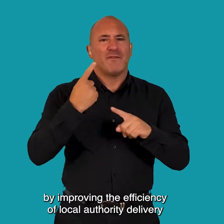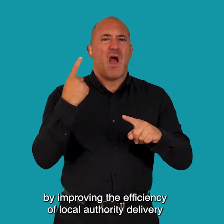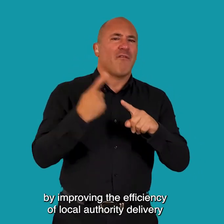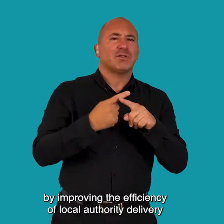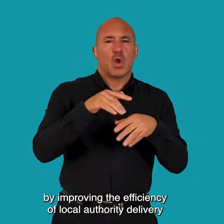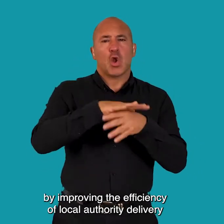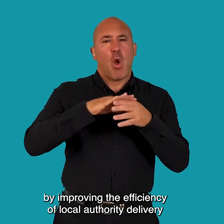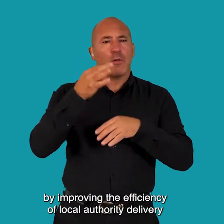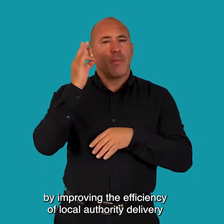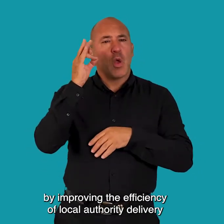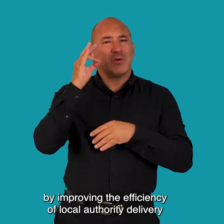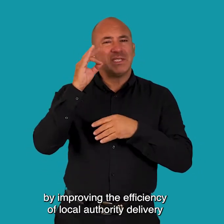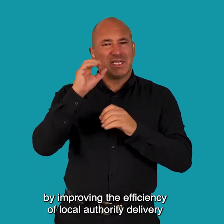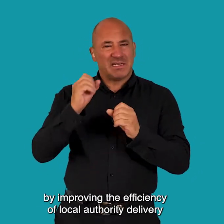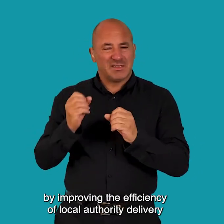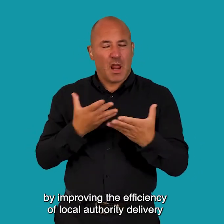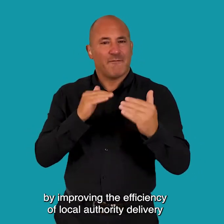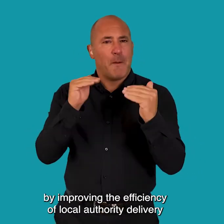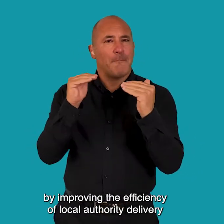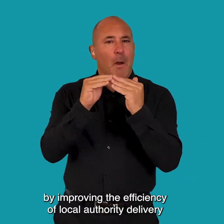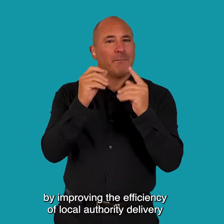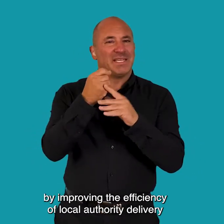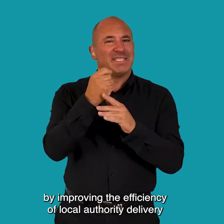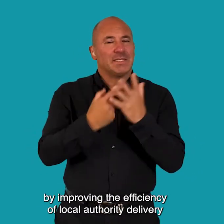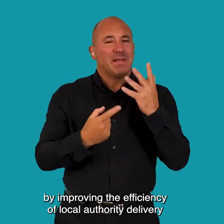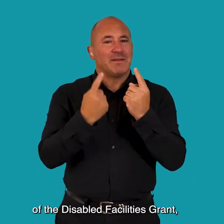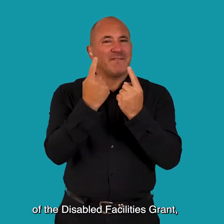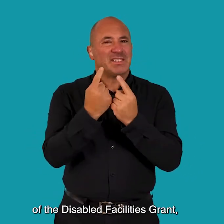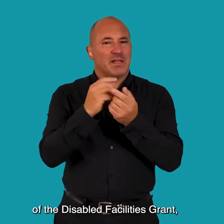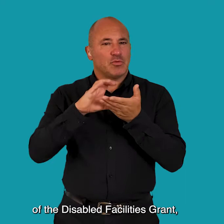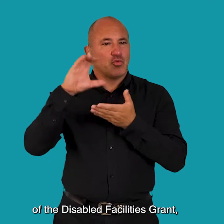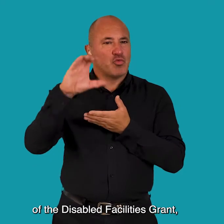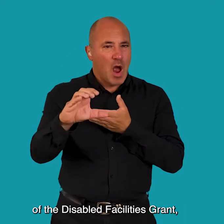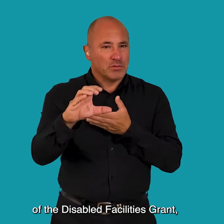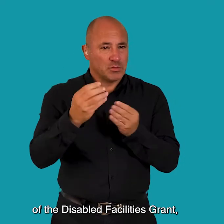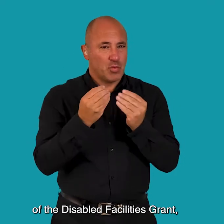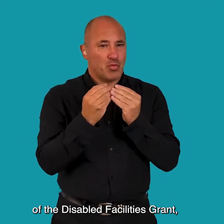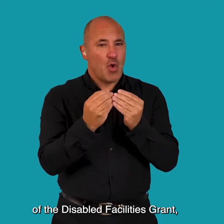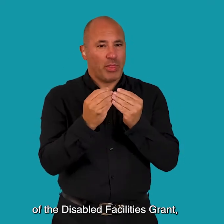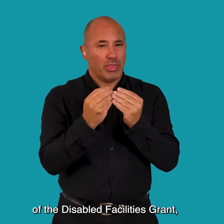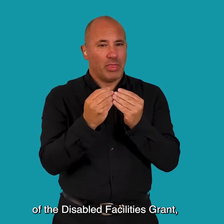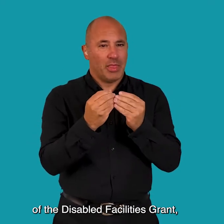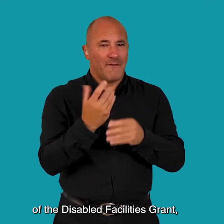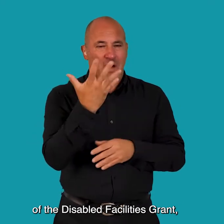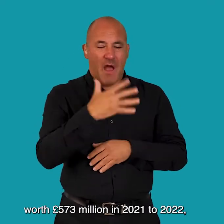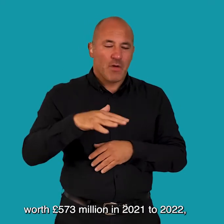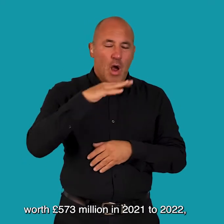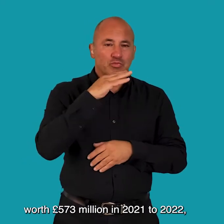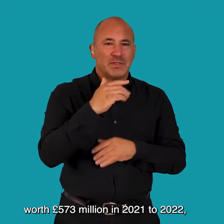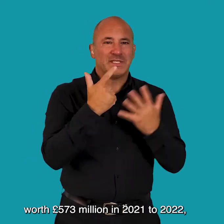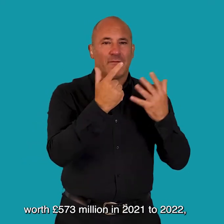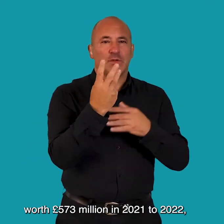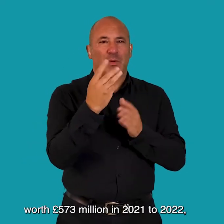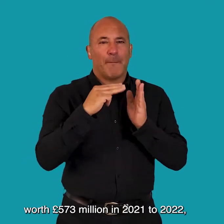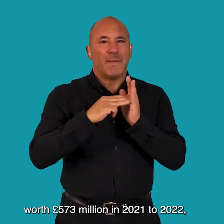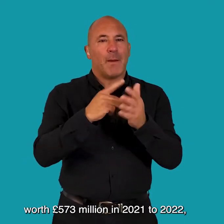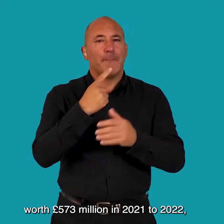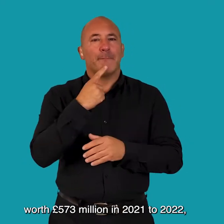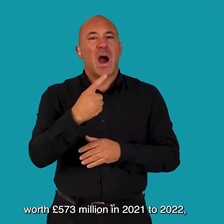the efficiency of local authority delivery of the Disabled Facilities Grant, worth £573 million